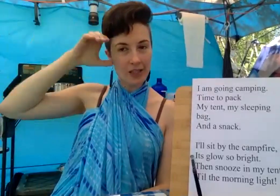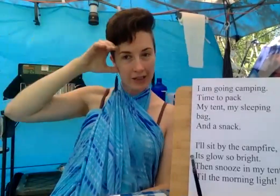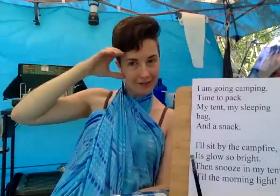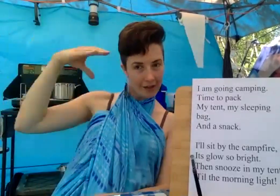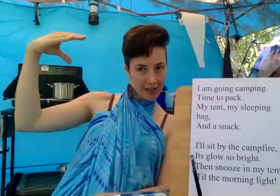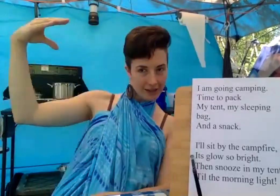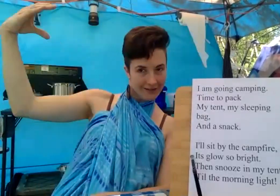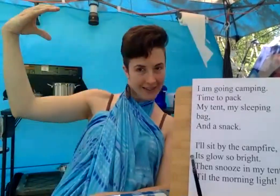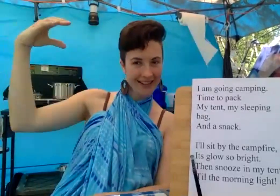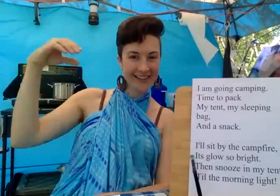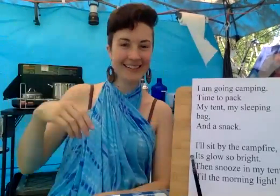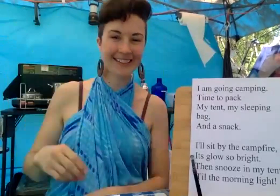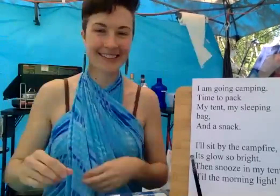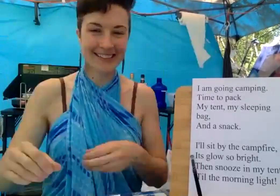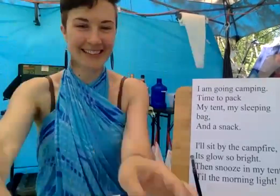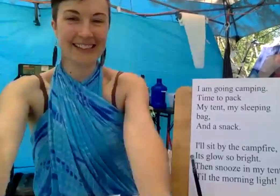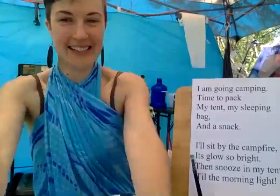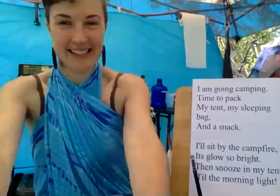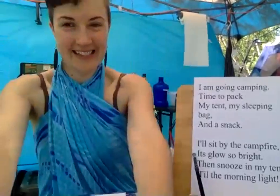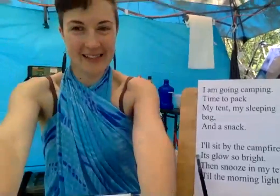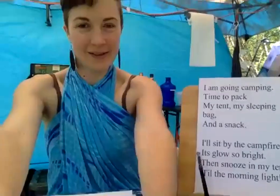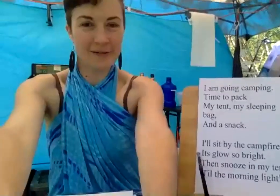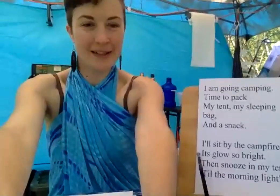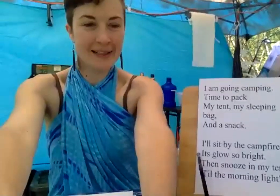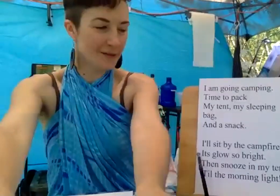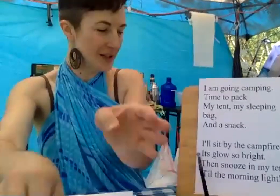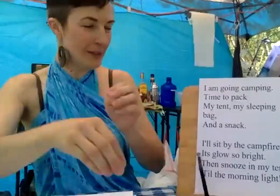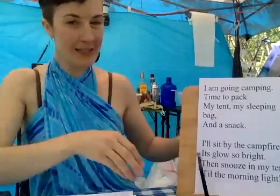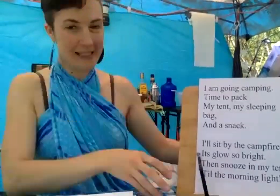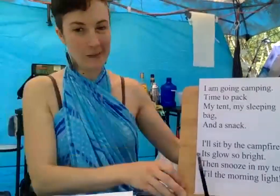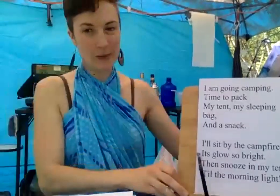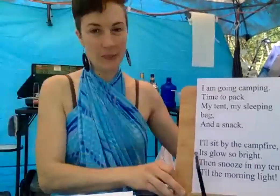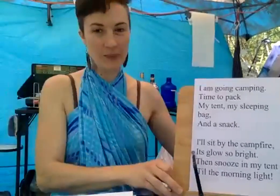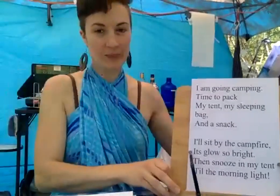shine overhead. It's hard to fit everything in the frame on this table.